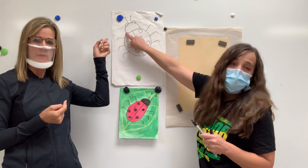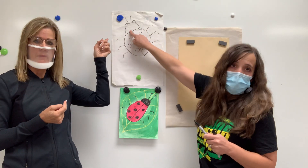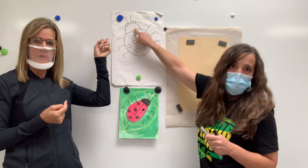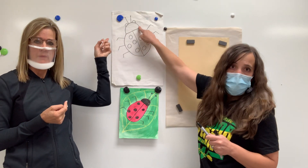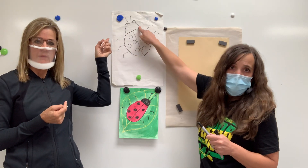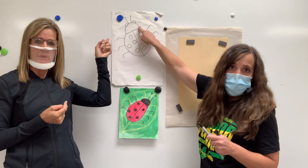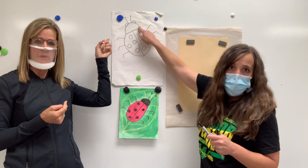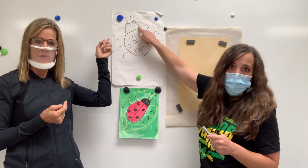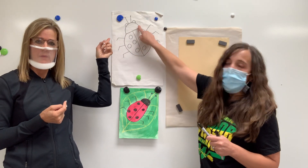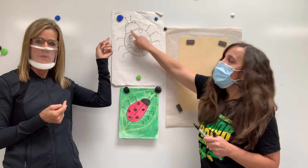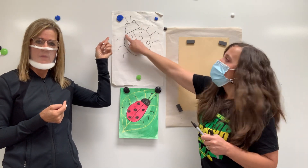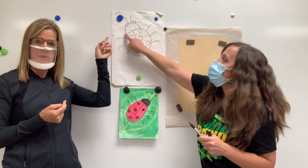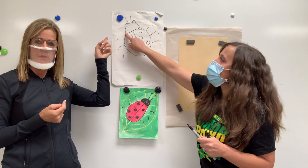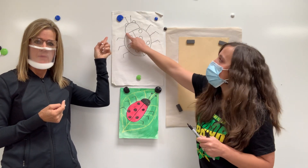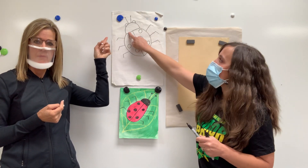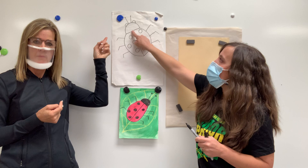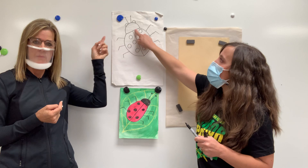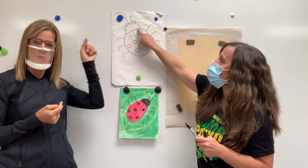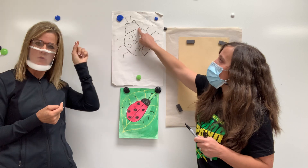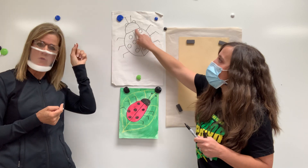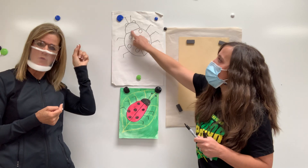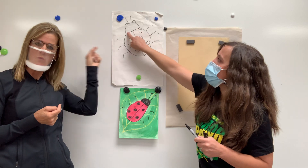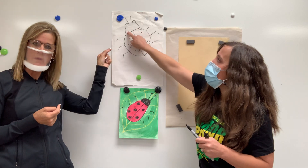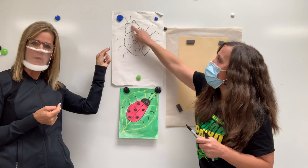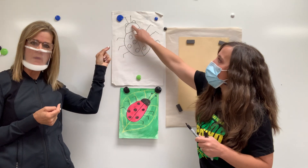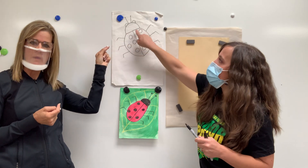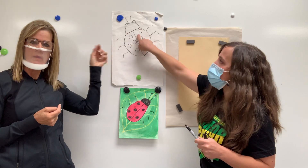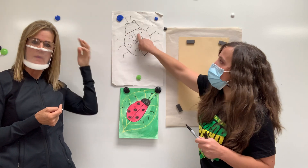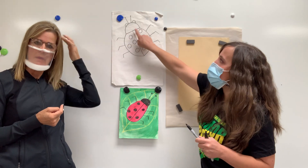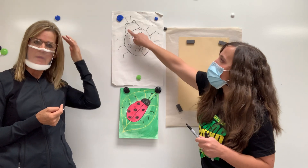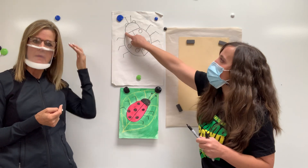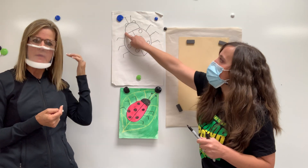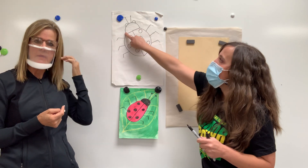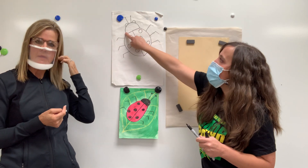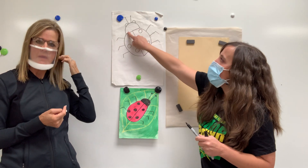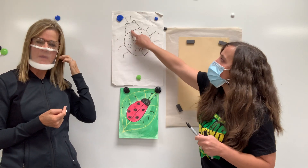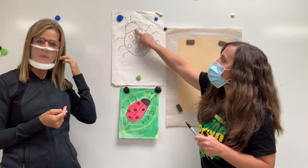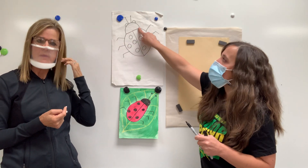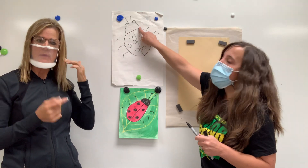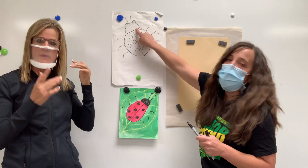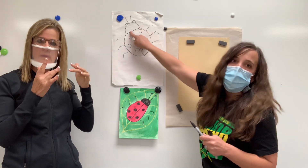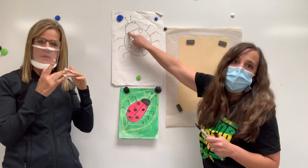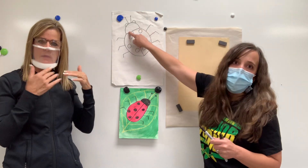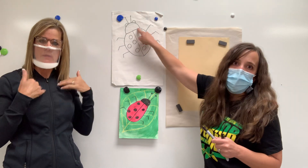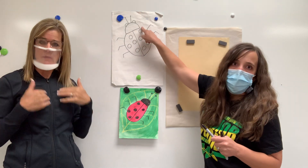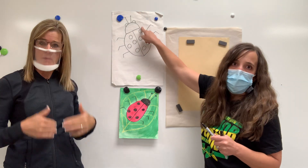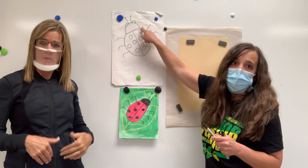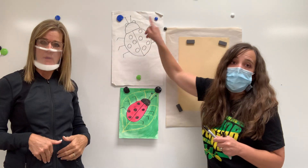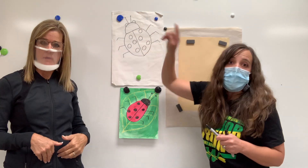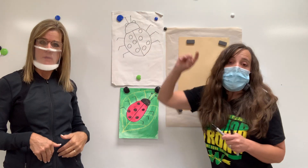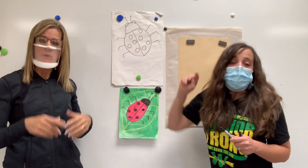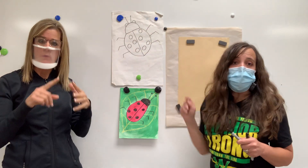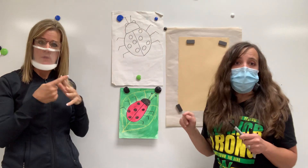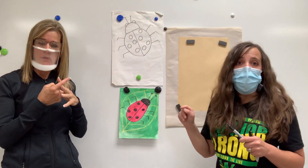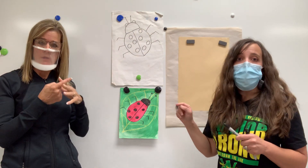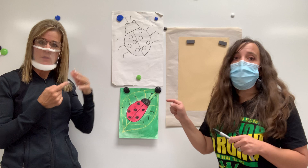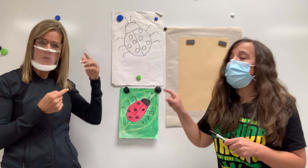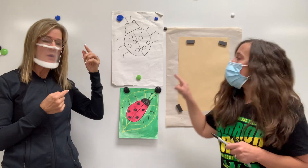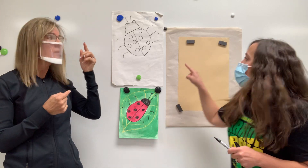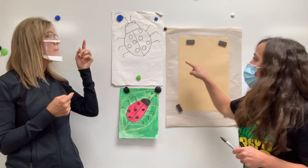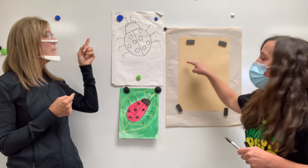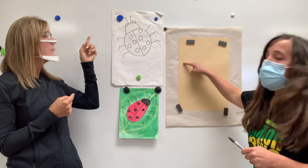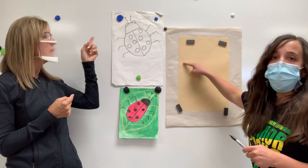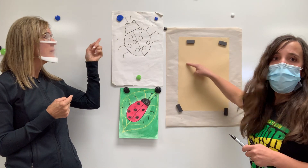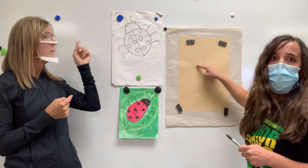is a straight line. This is where the ladybug's head touches the body. So we're gonna start with a straight line.